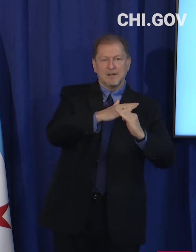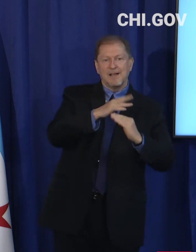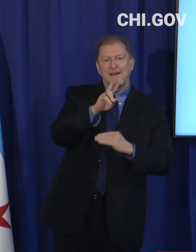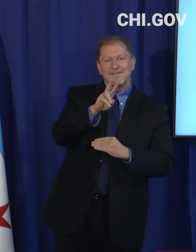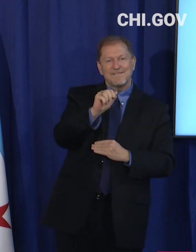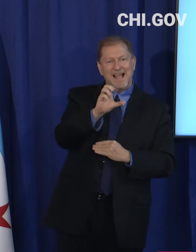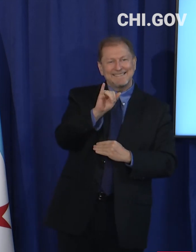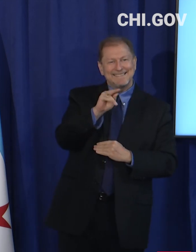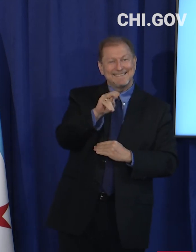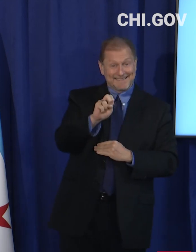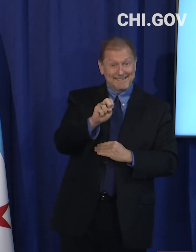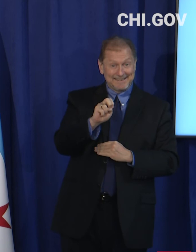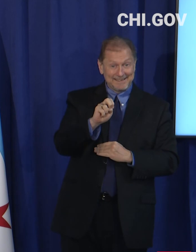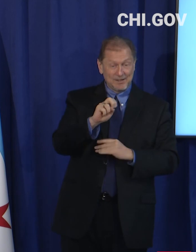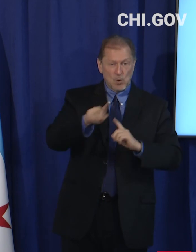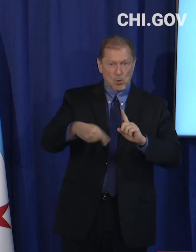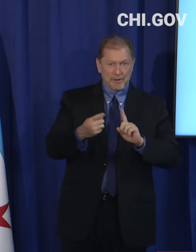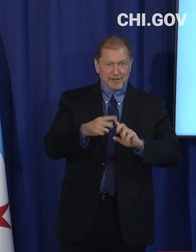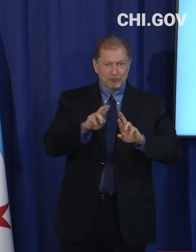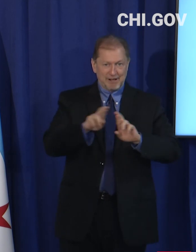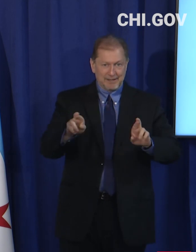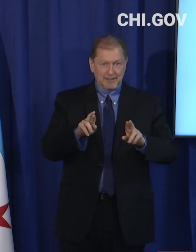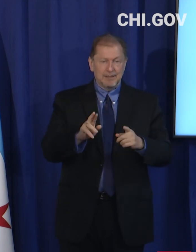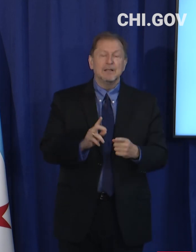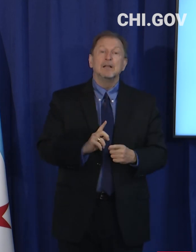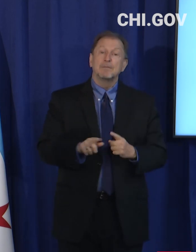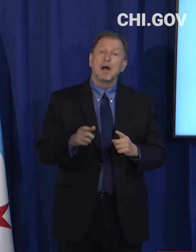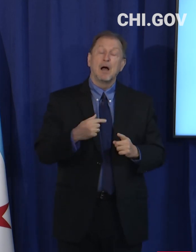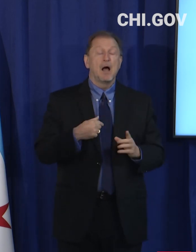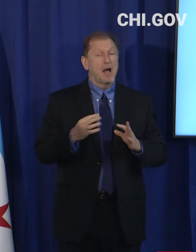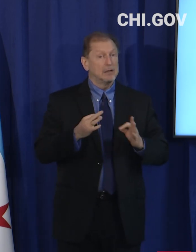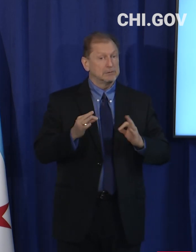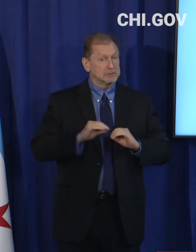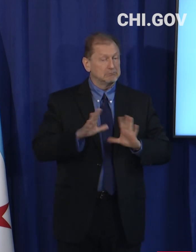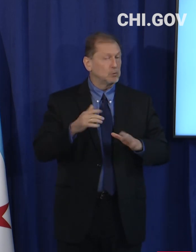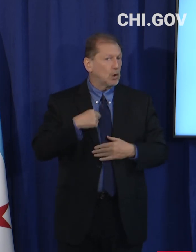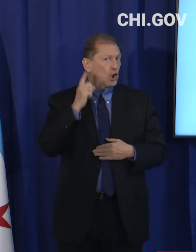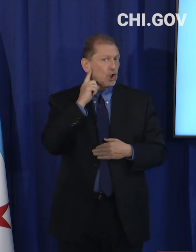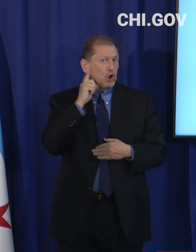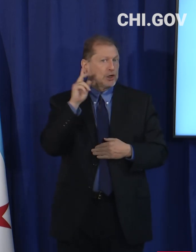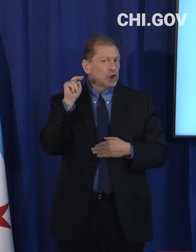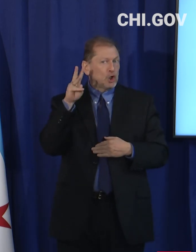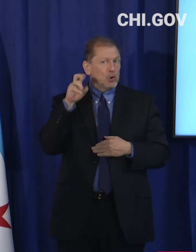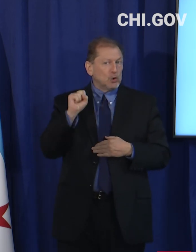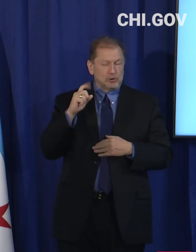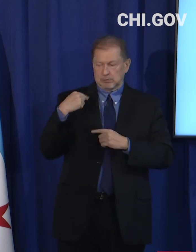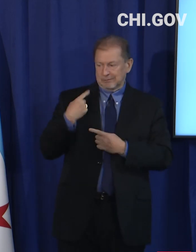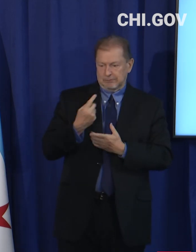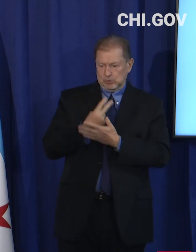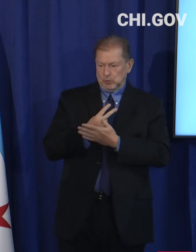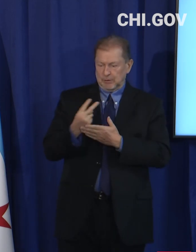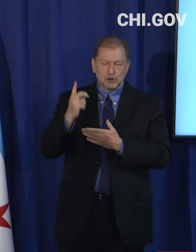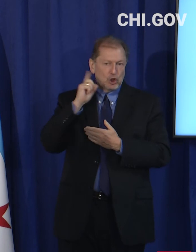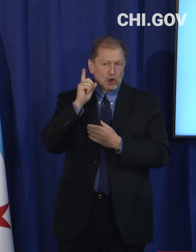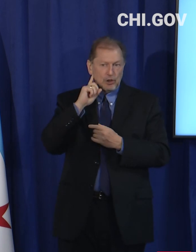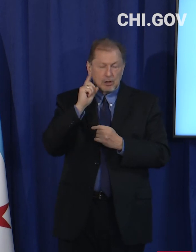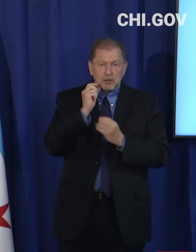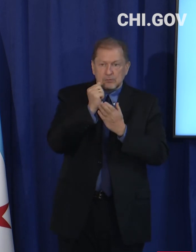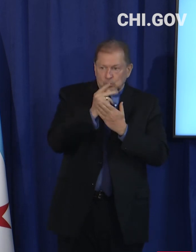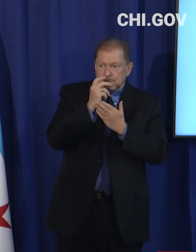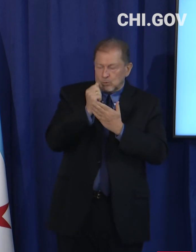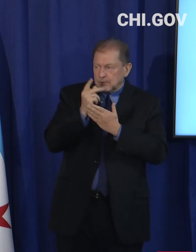I think we have to level set. We've seen some very encouraging news over the last 2 weeks about